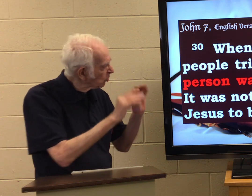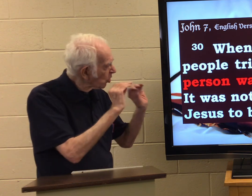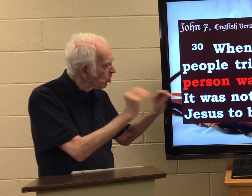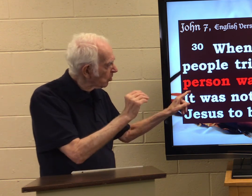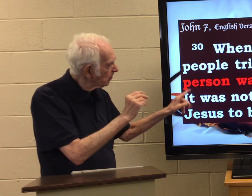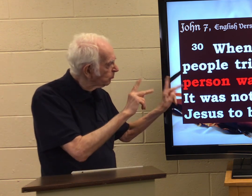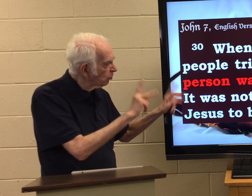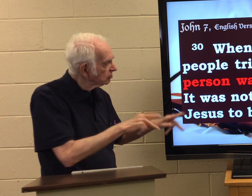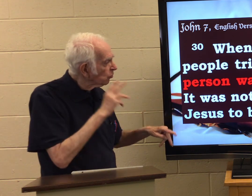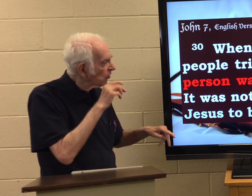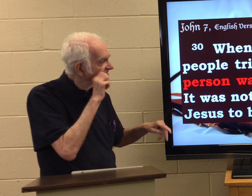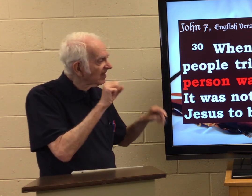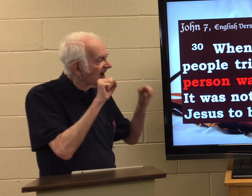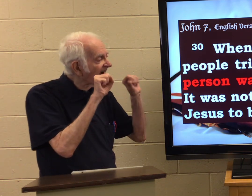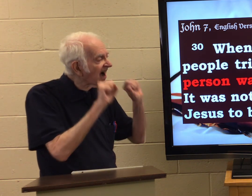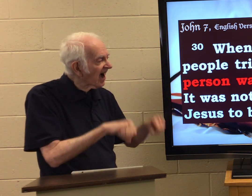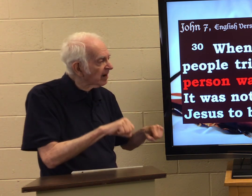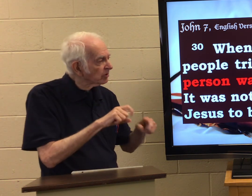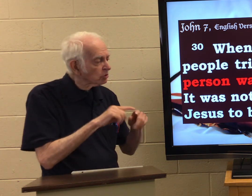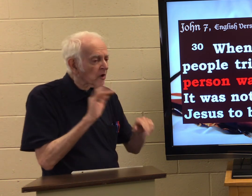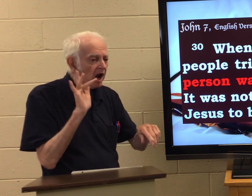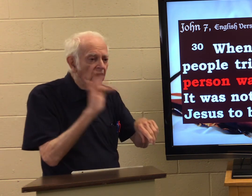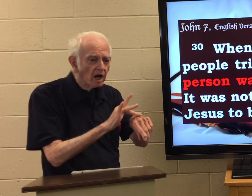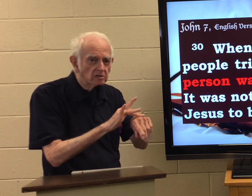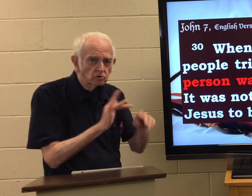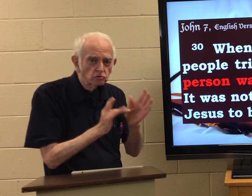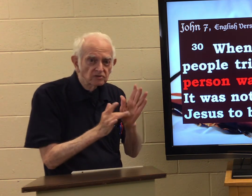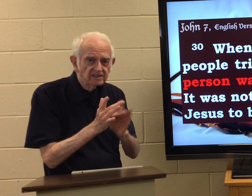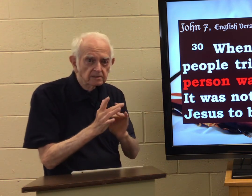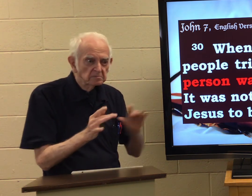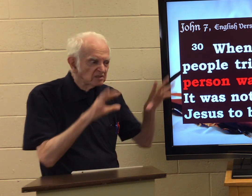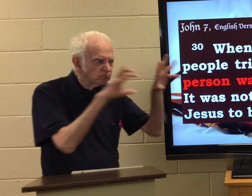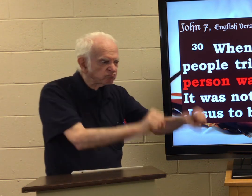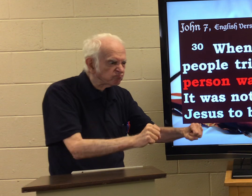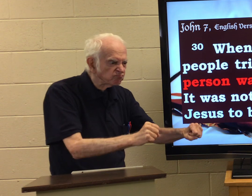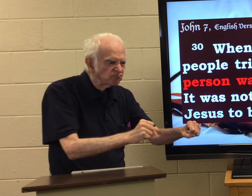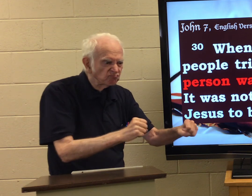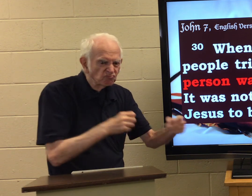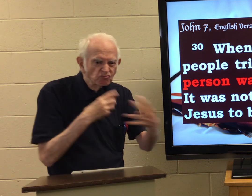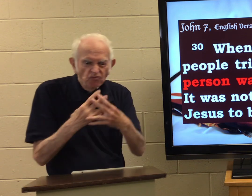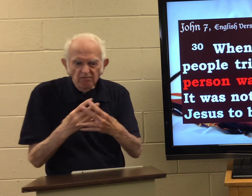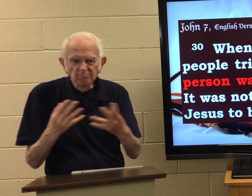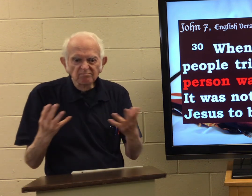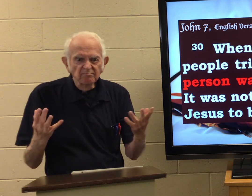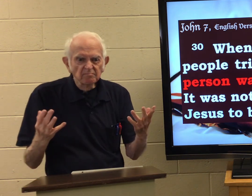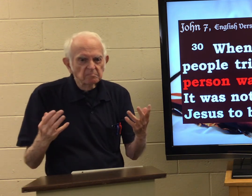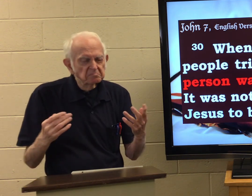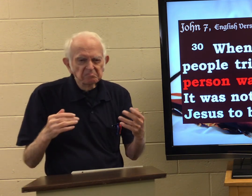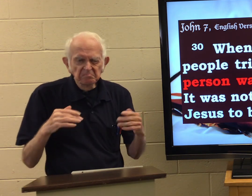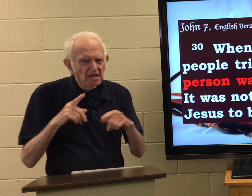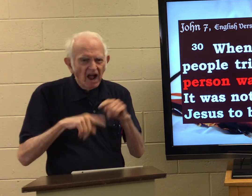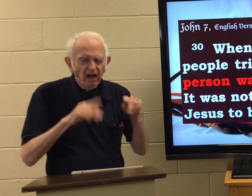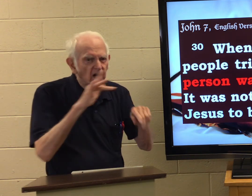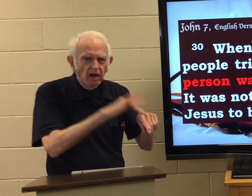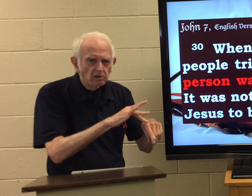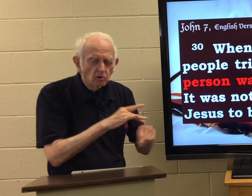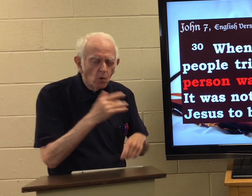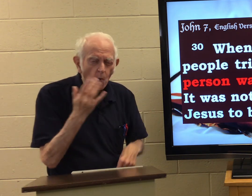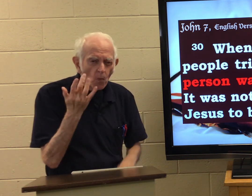But no person was able to touch Jesus. They tried to arrest him, put him in jail, but they couldn't touch him.